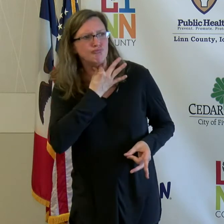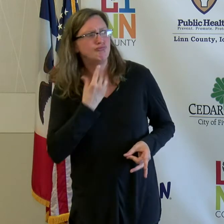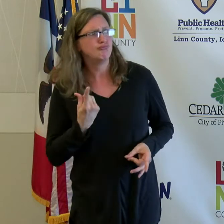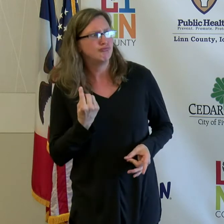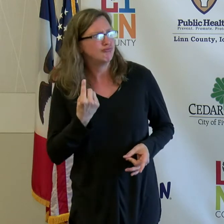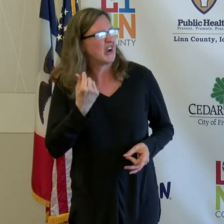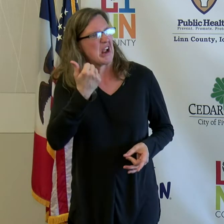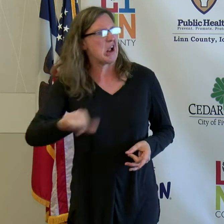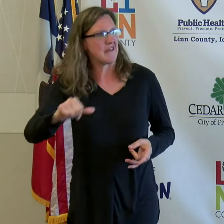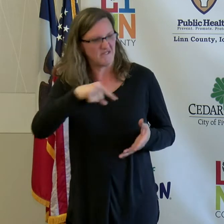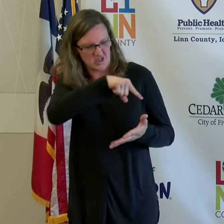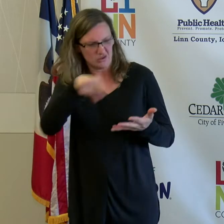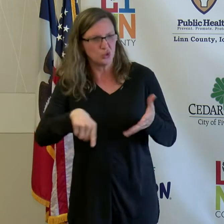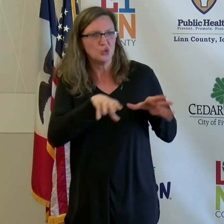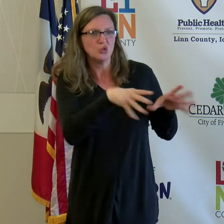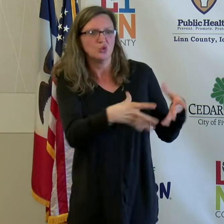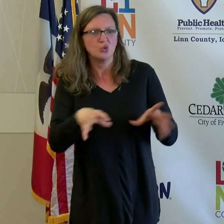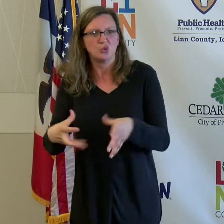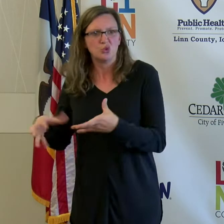you're asking, Shannon?